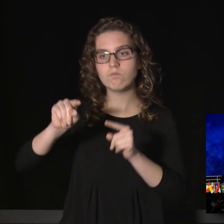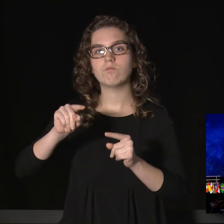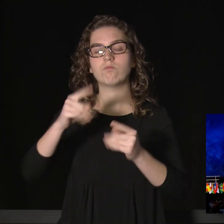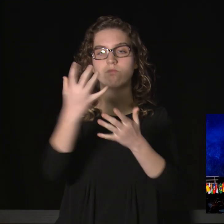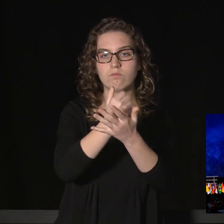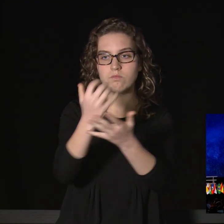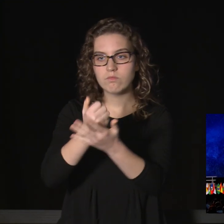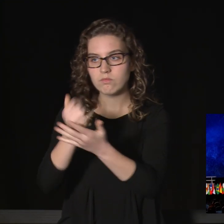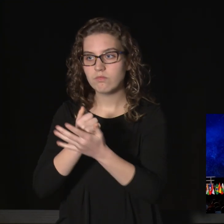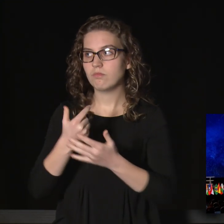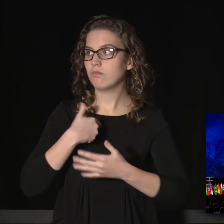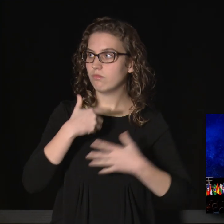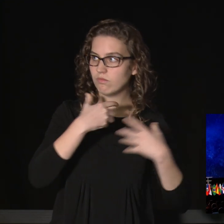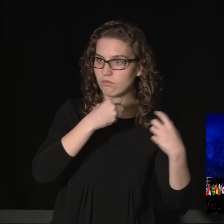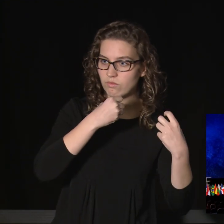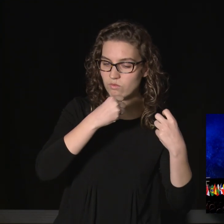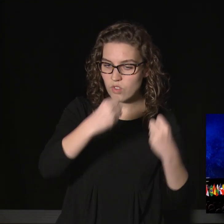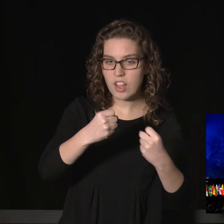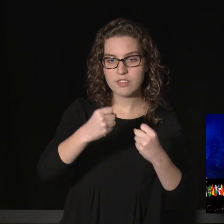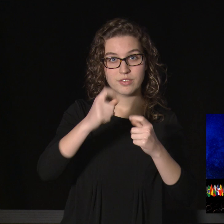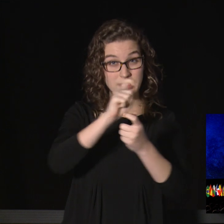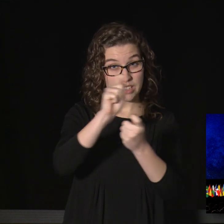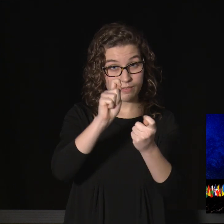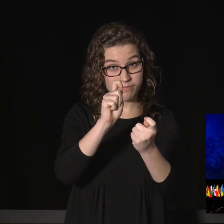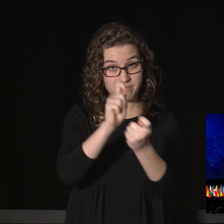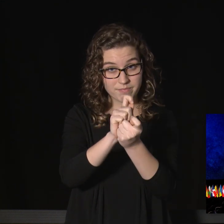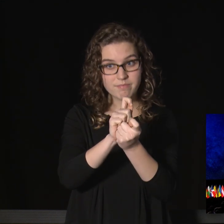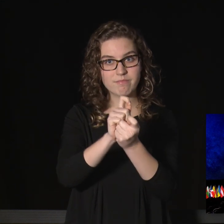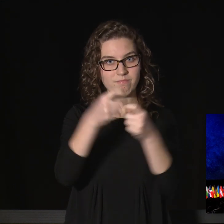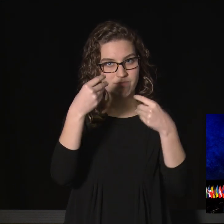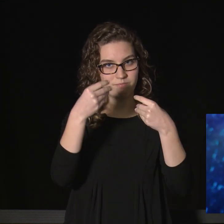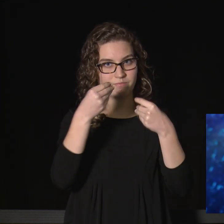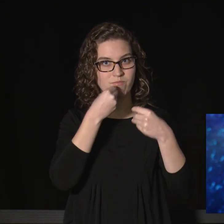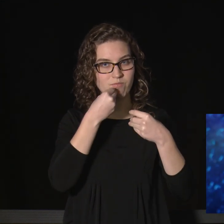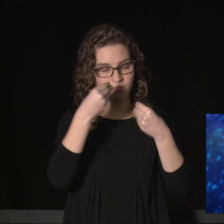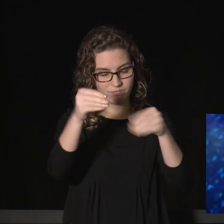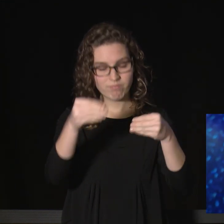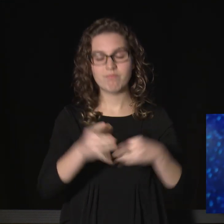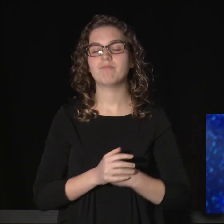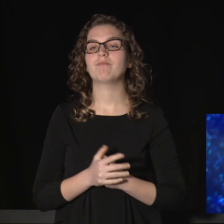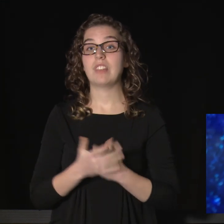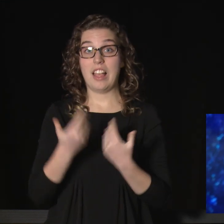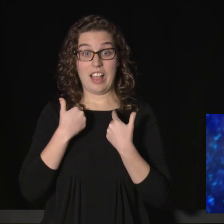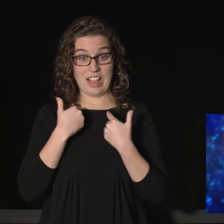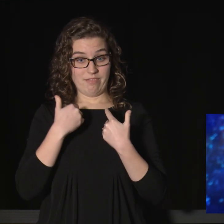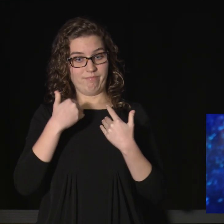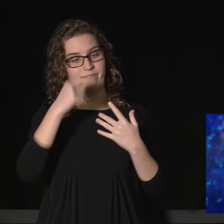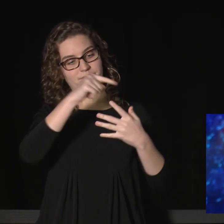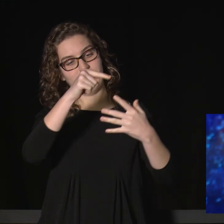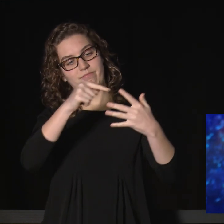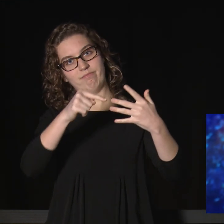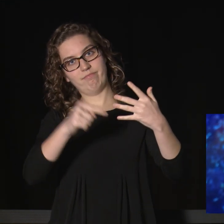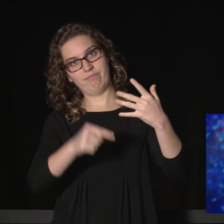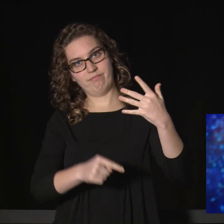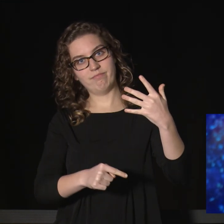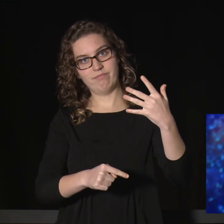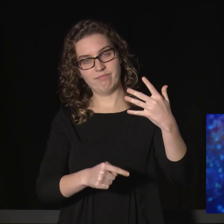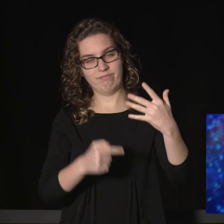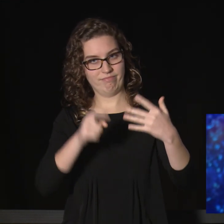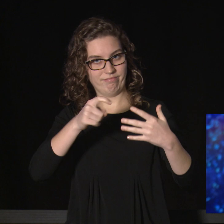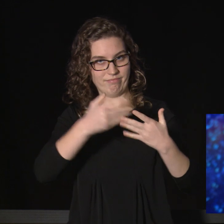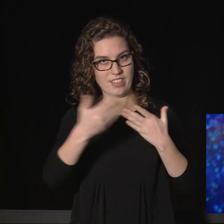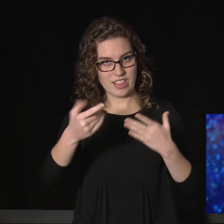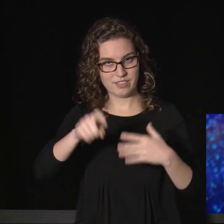I'll drive to a particular grocery store that has these particular